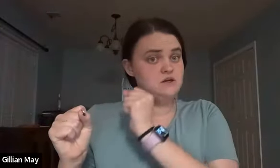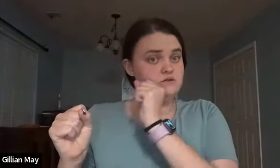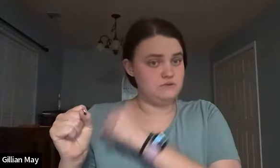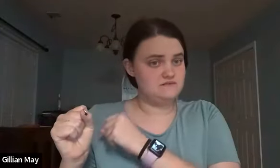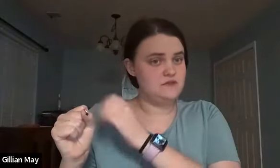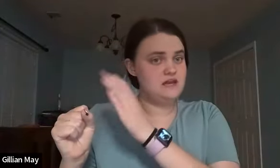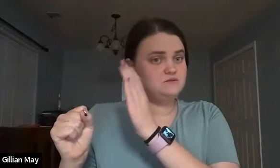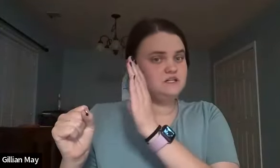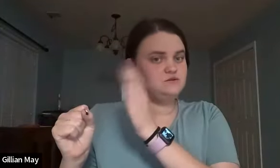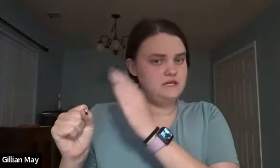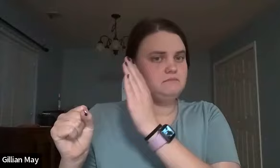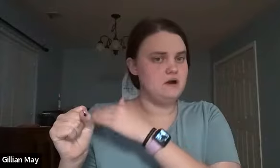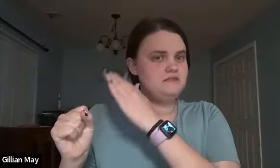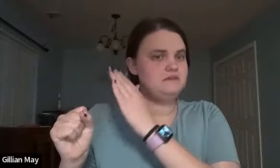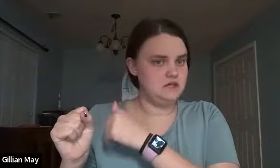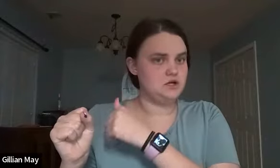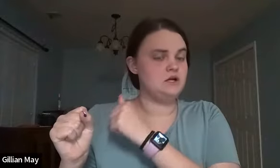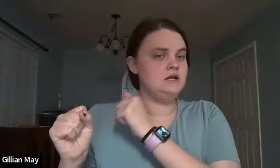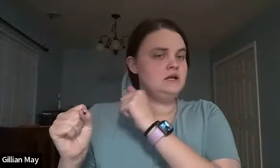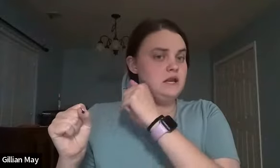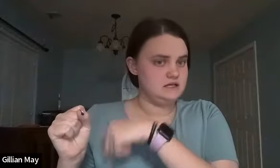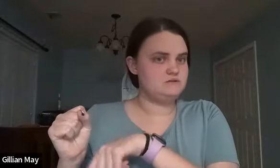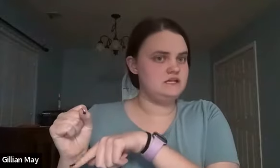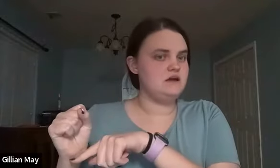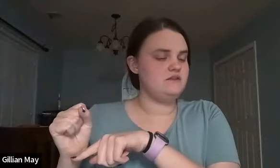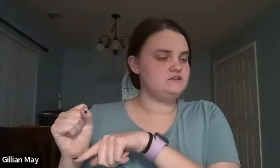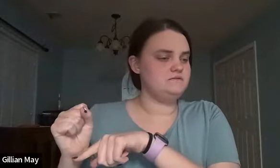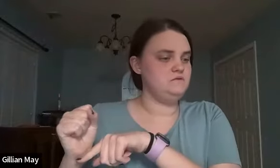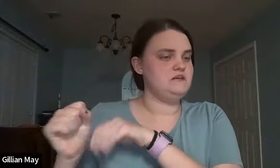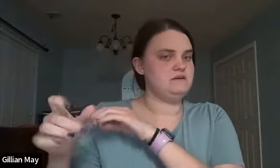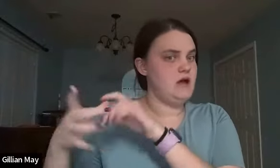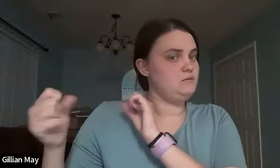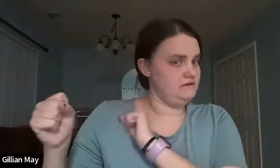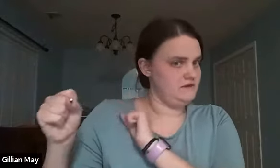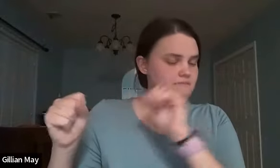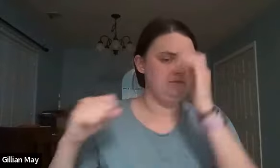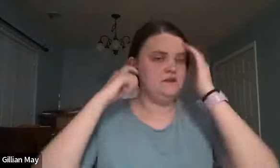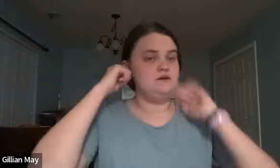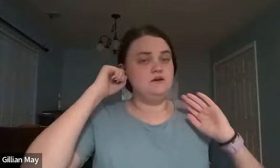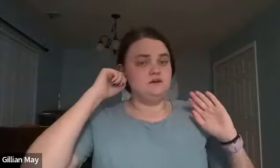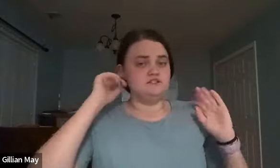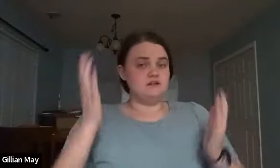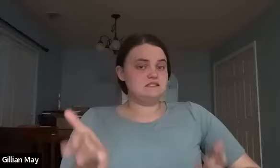The reason for that is we can do week, month, year next week. There's a few things I'll add with that. So let's